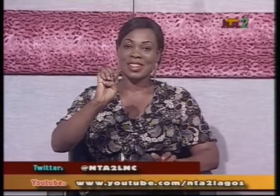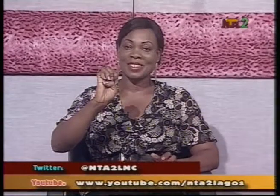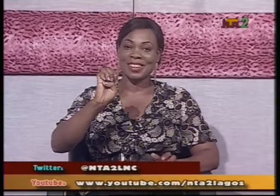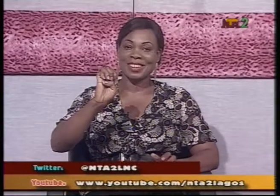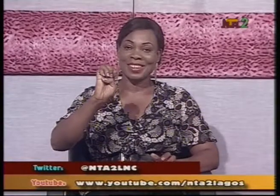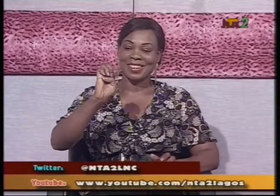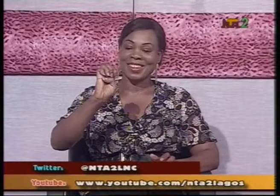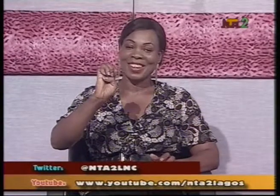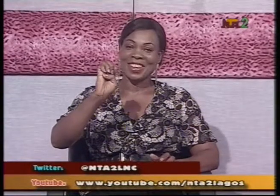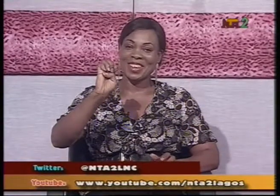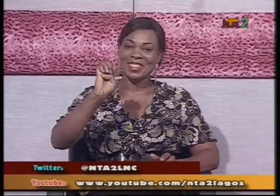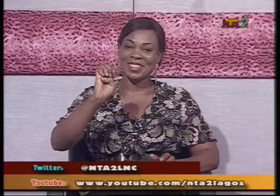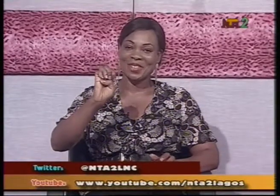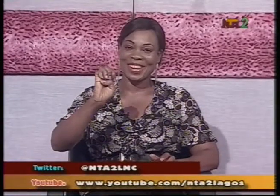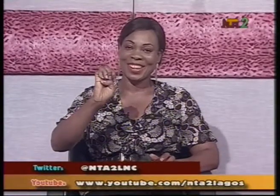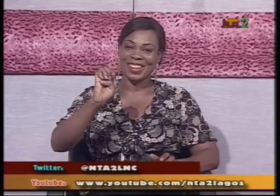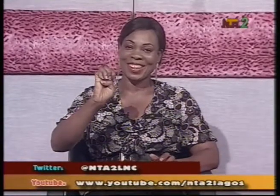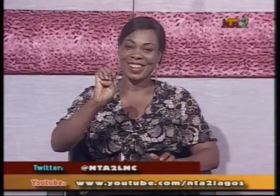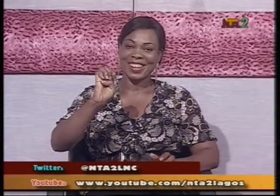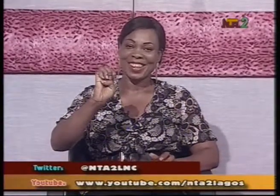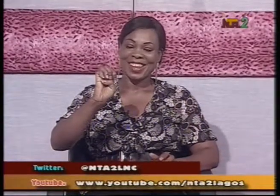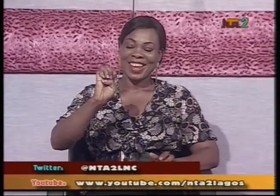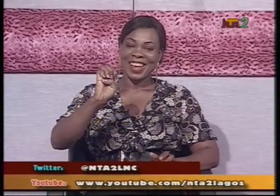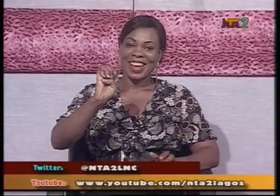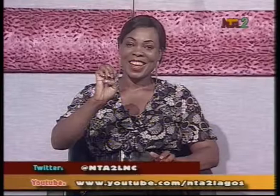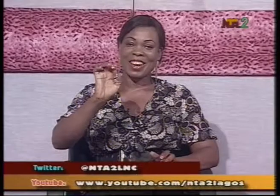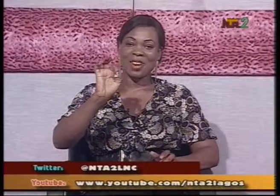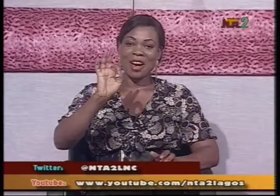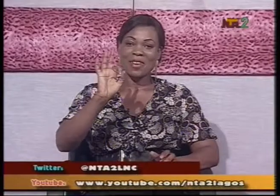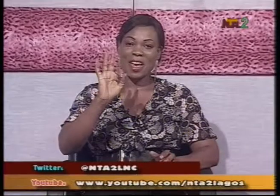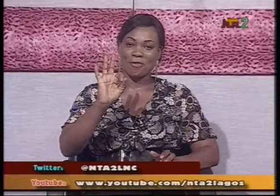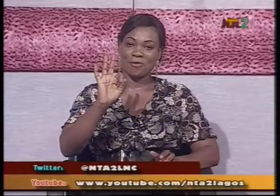E? It goes this way. And then we have F.